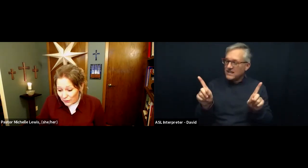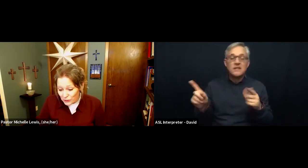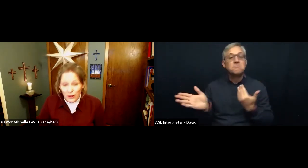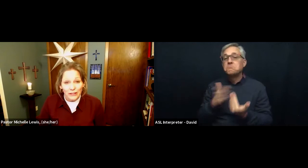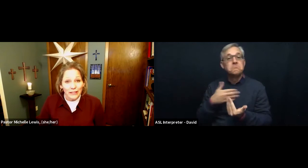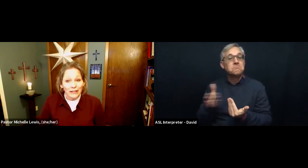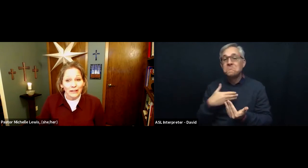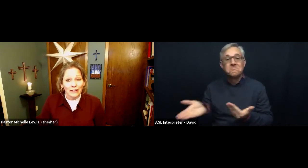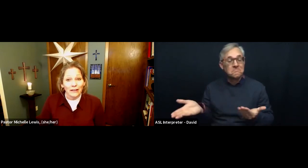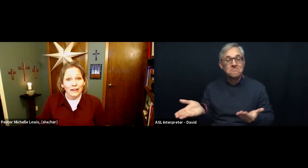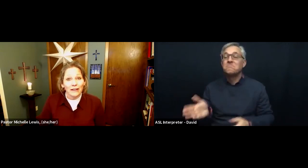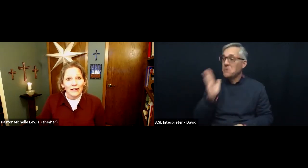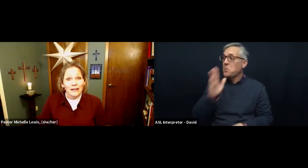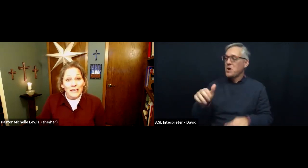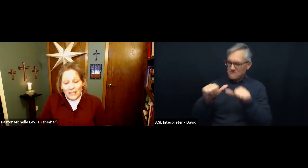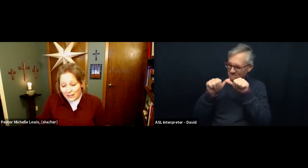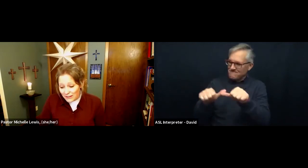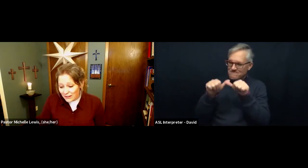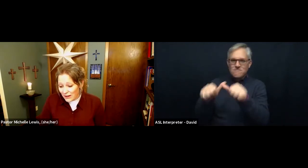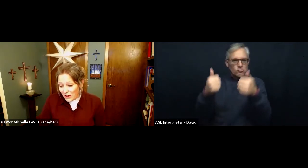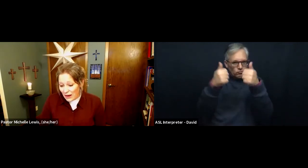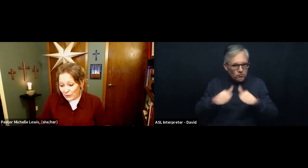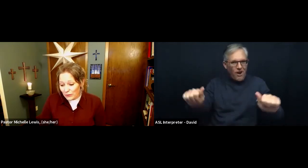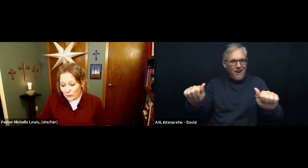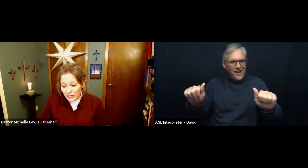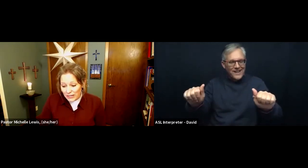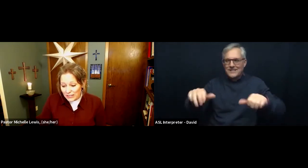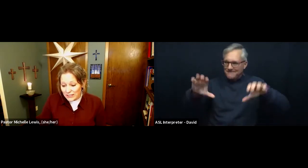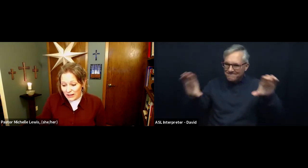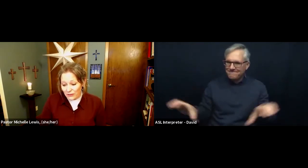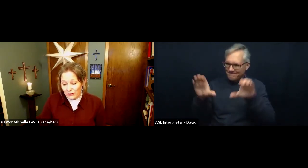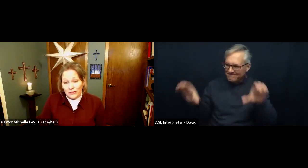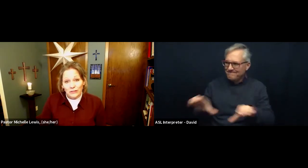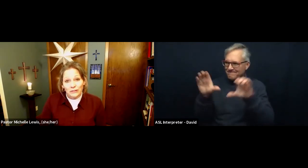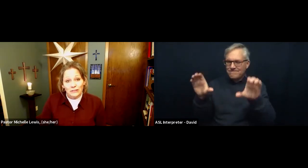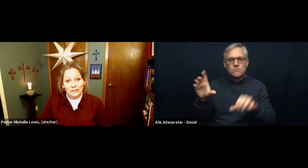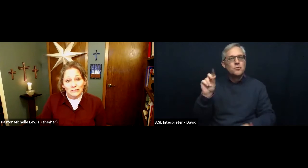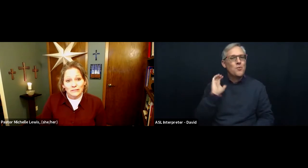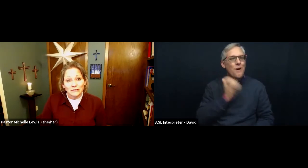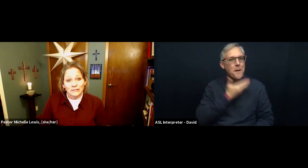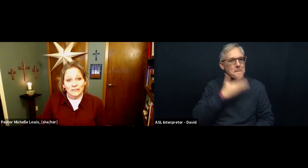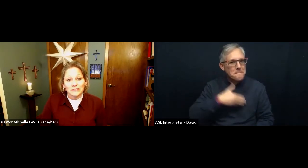In our trying, in our working together,